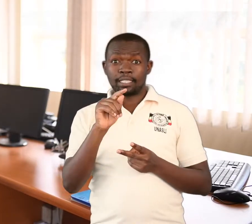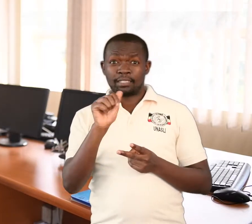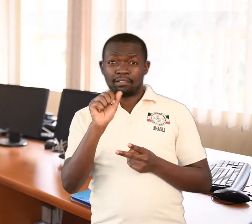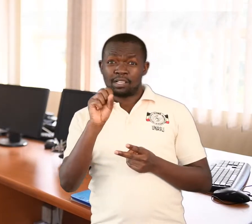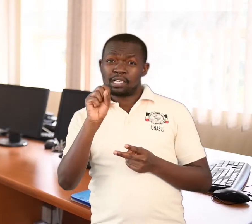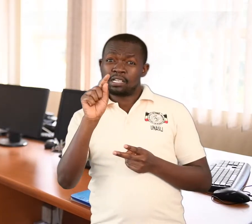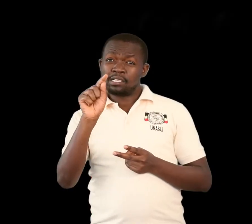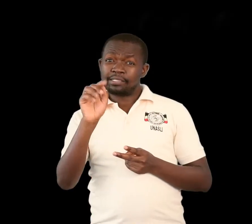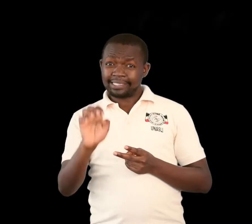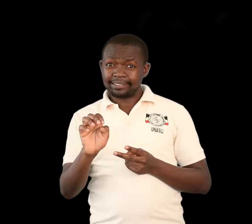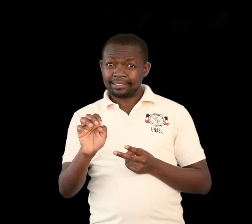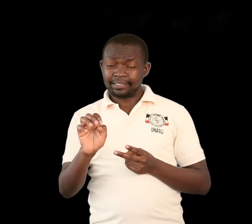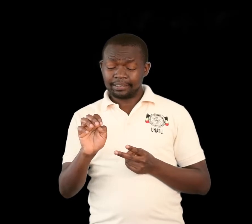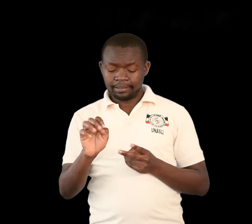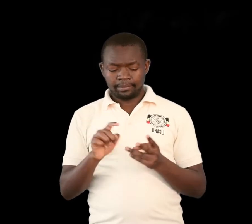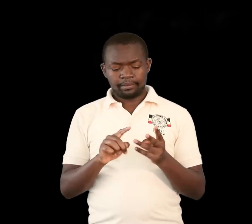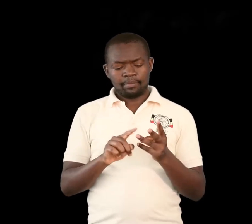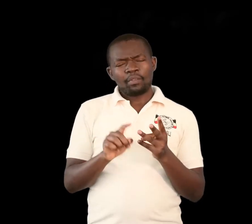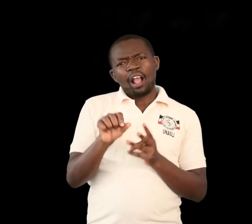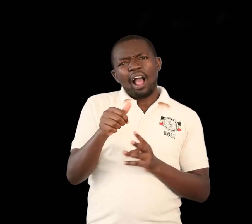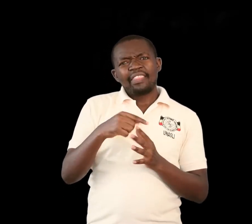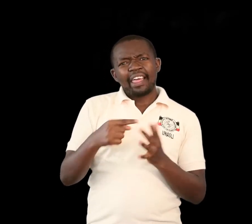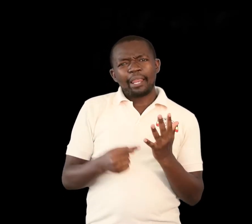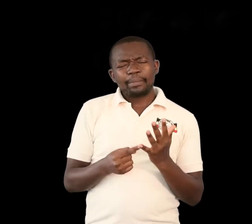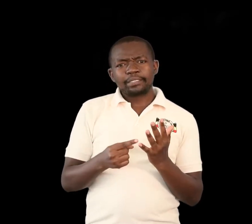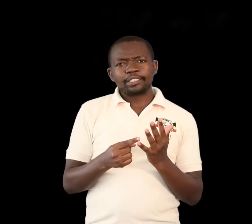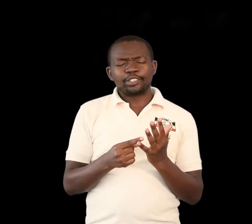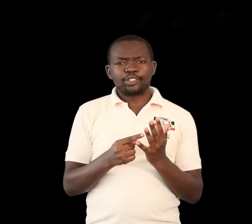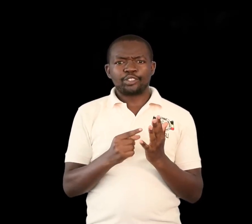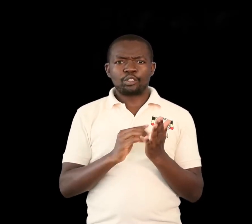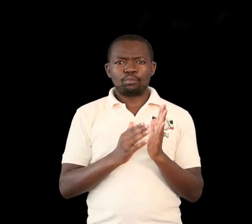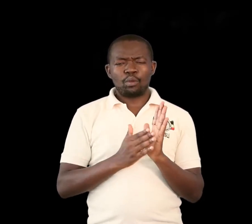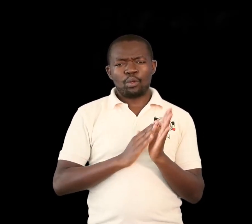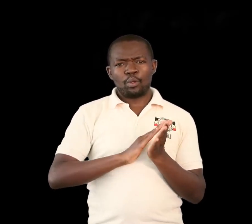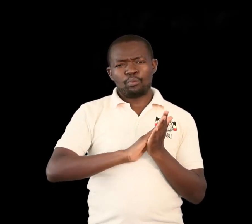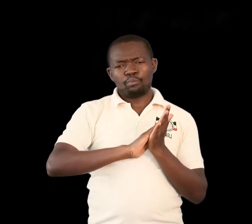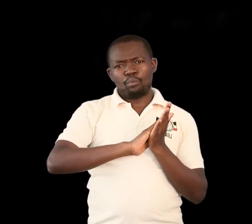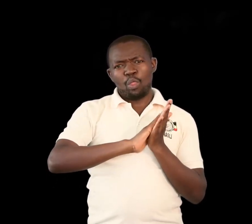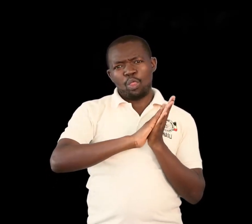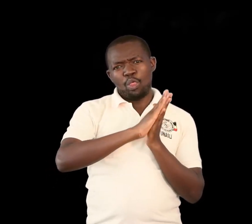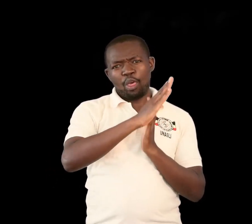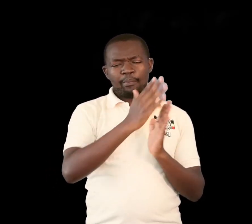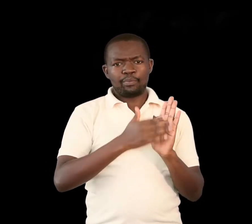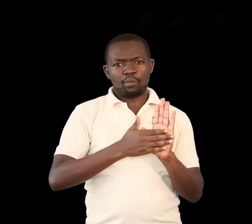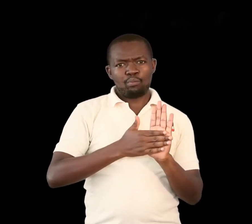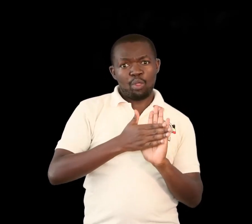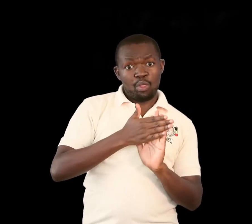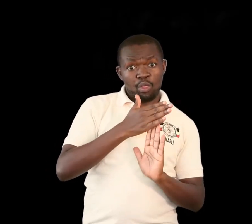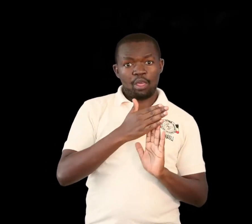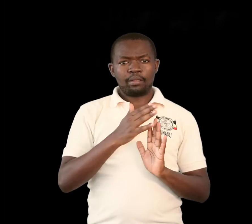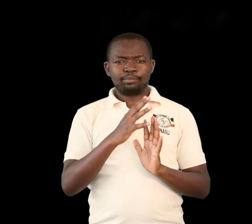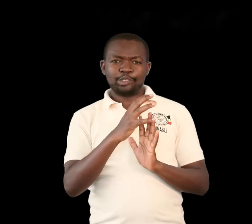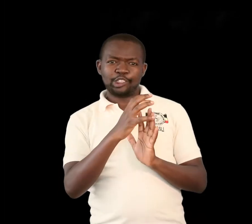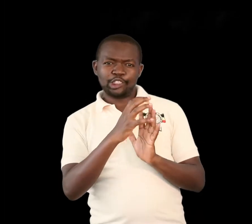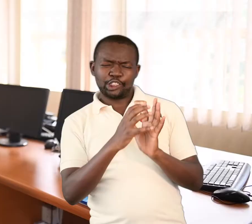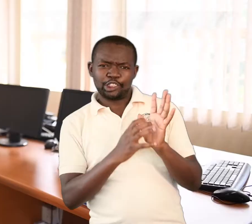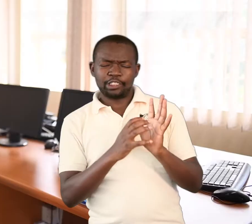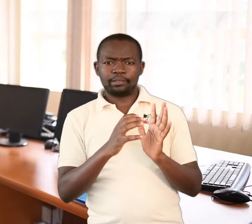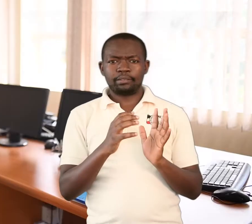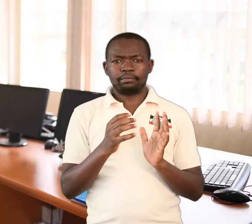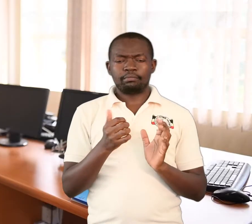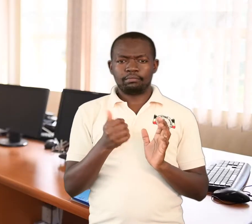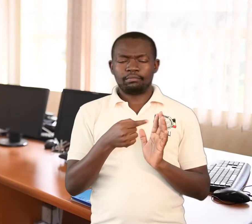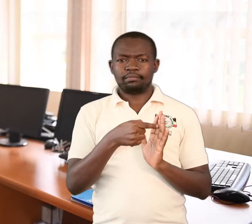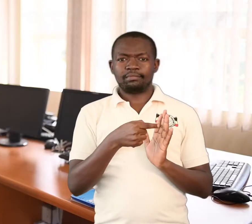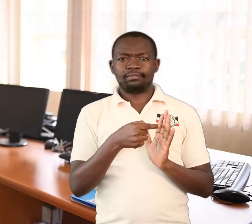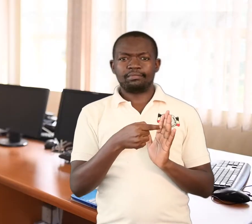Then the other element is the texture, the smoothness and roughness.